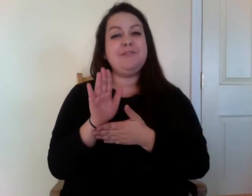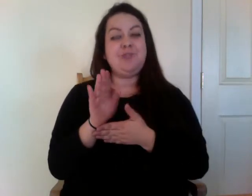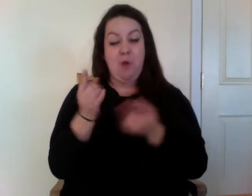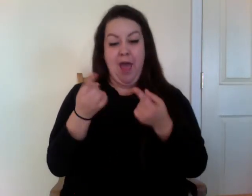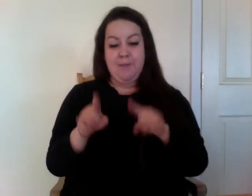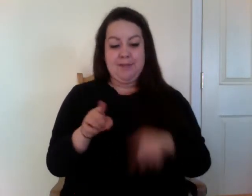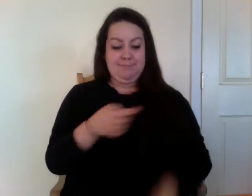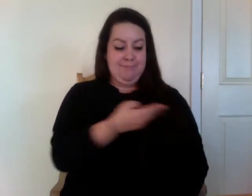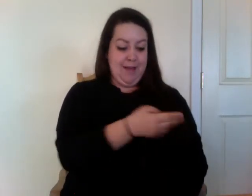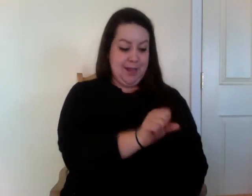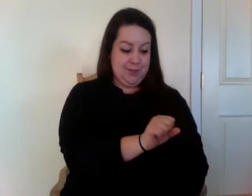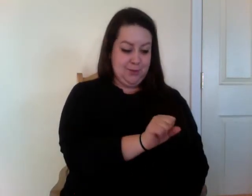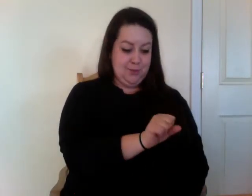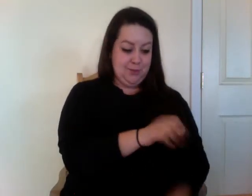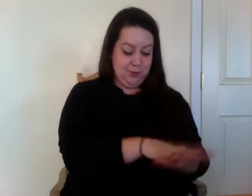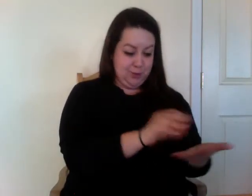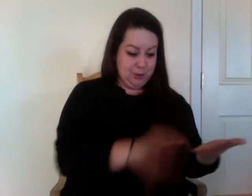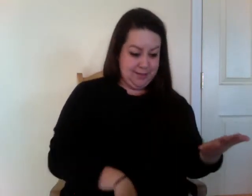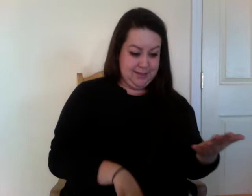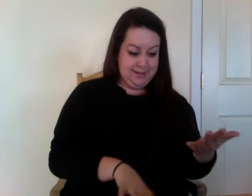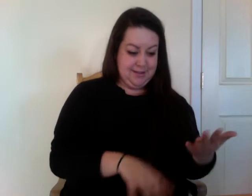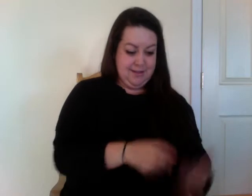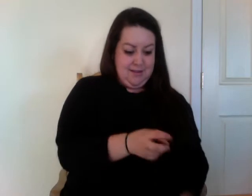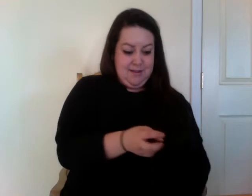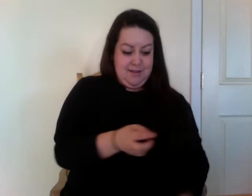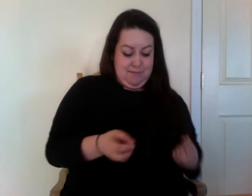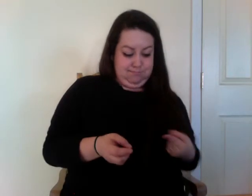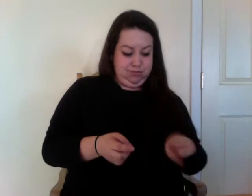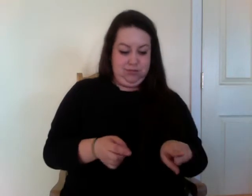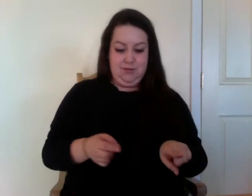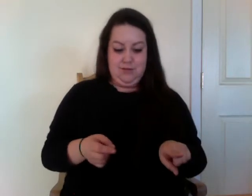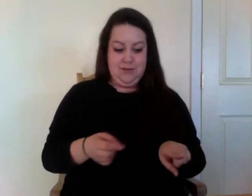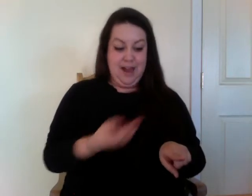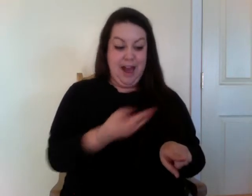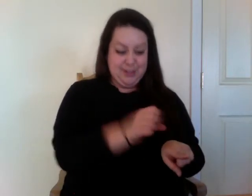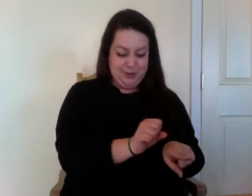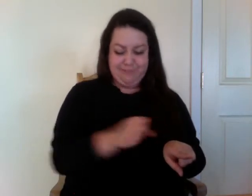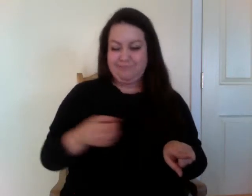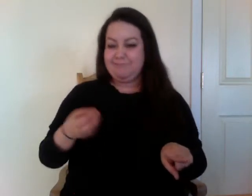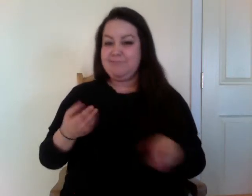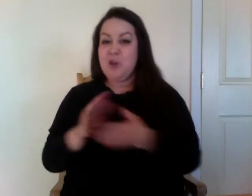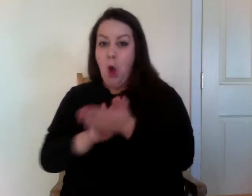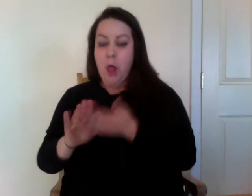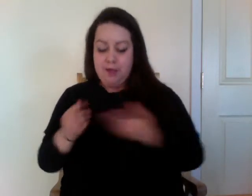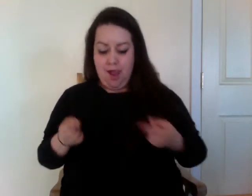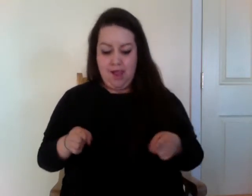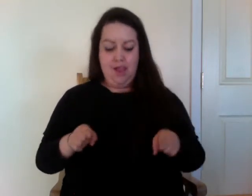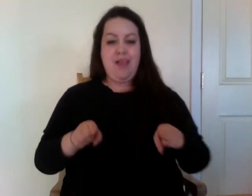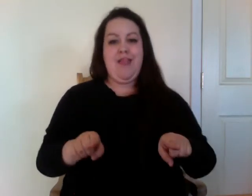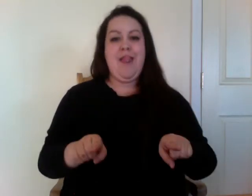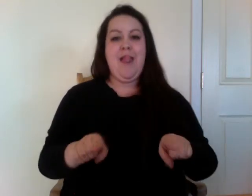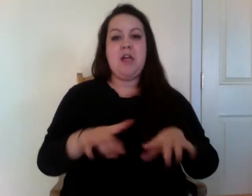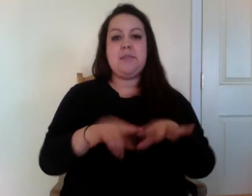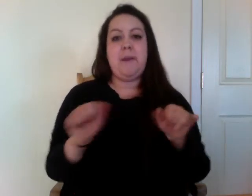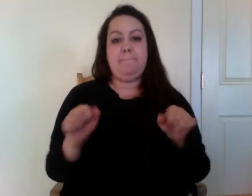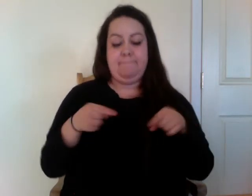dual enrollment students that are not yet high school graduates, but taking courses at the college